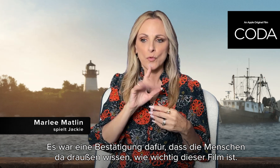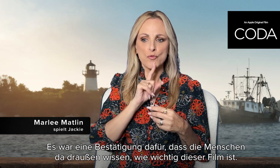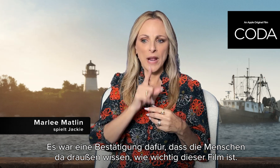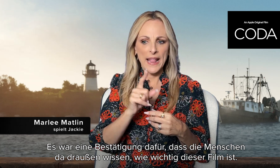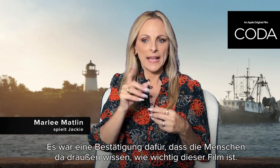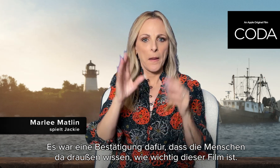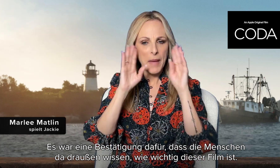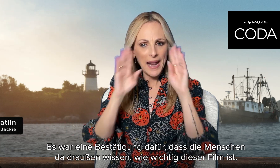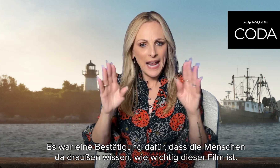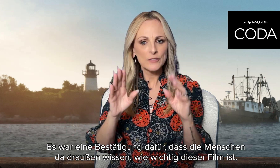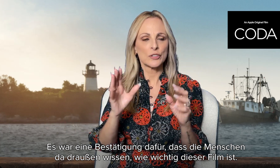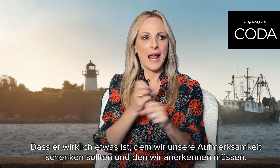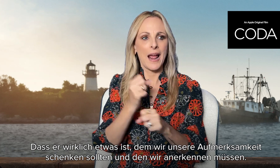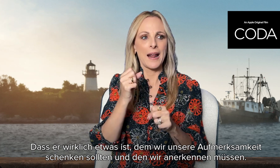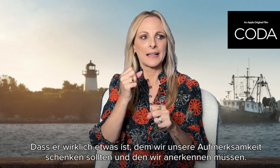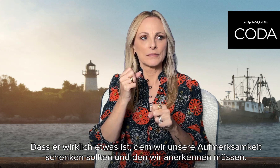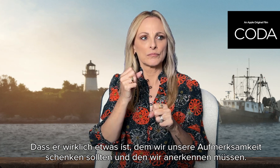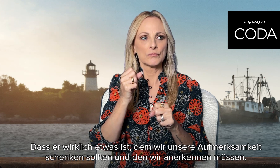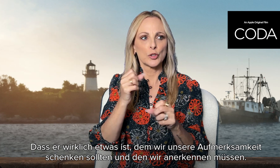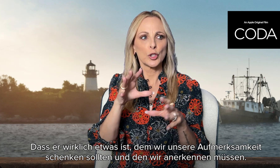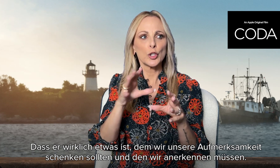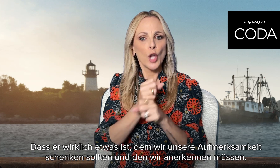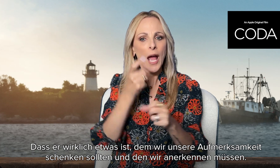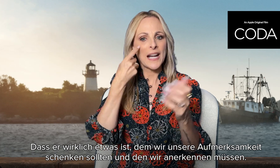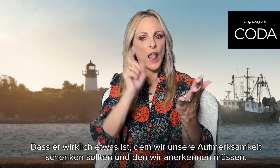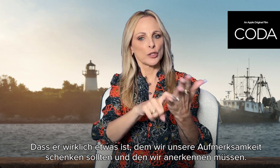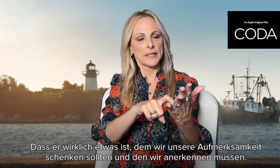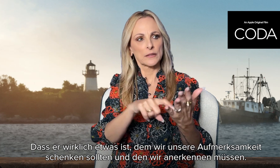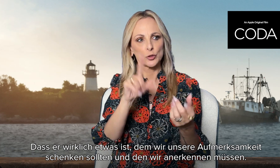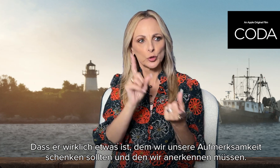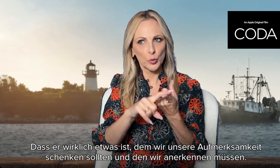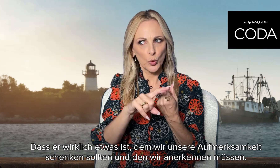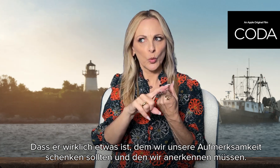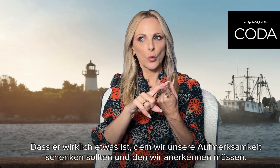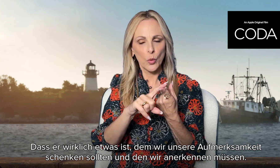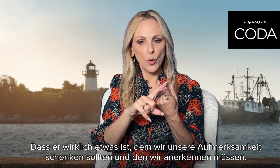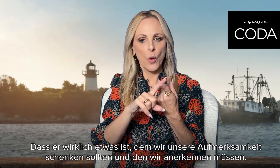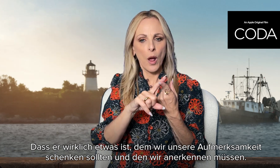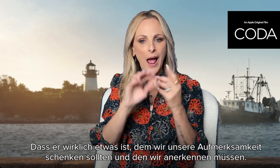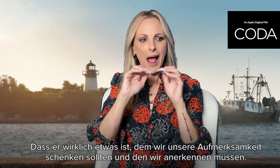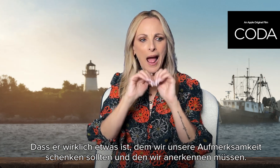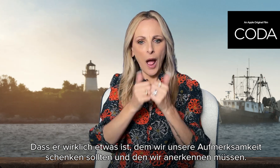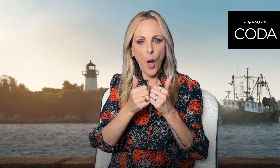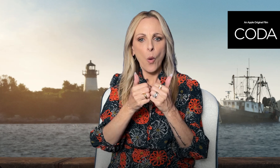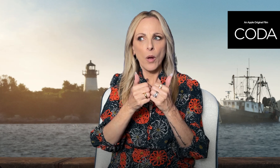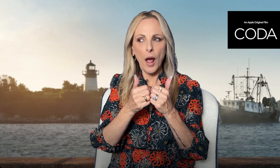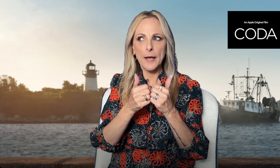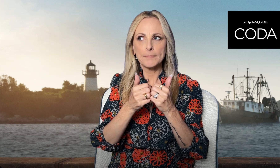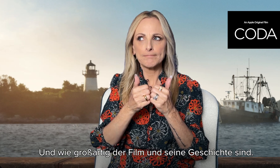there know how important this film is, that it really is something that we should pay attention to, that we need to